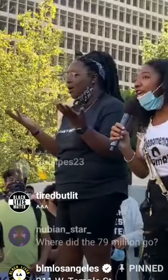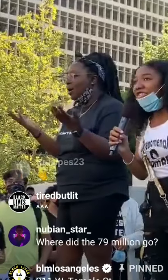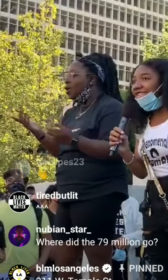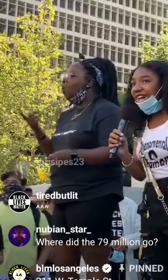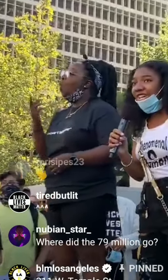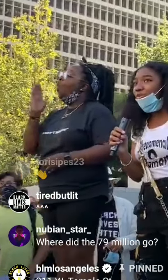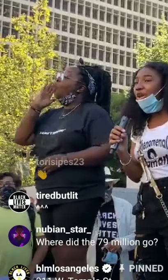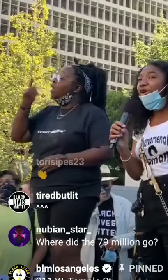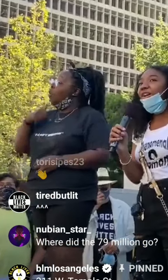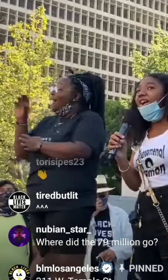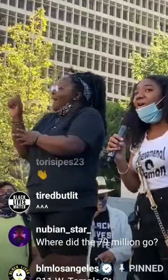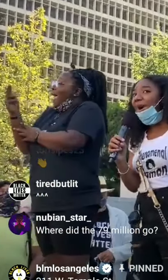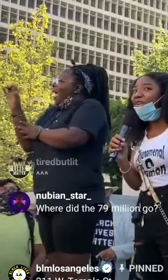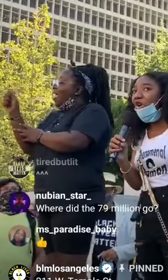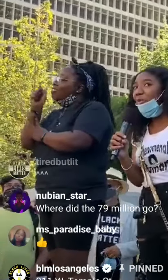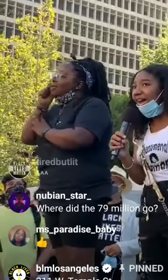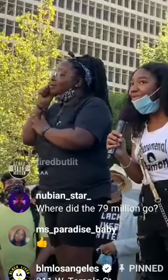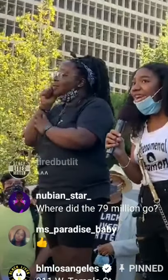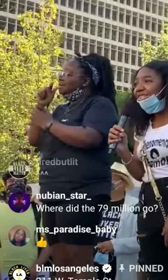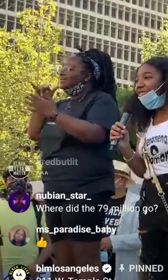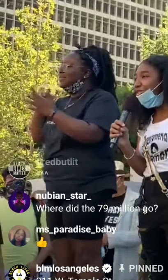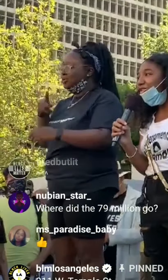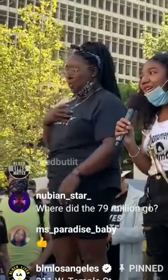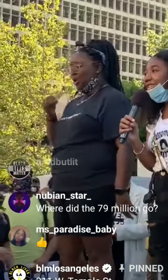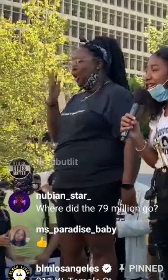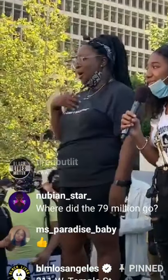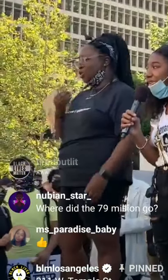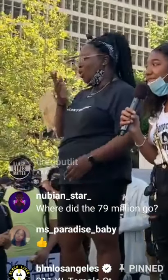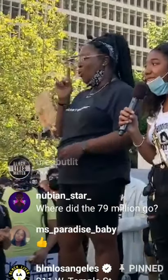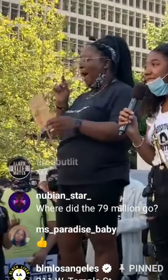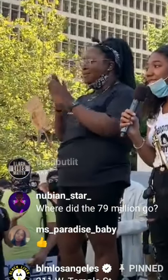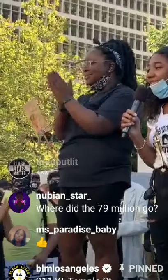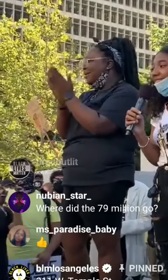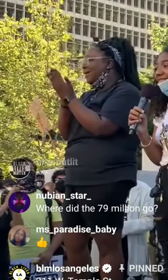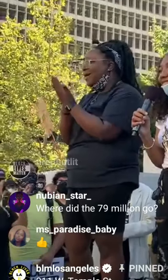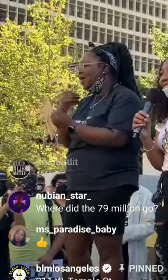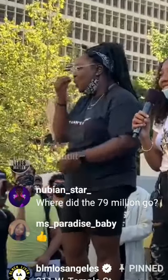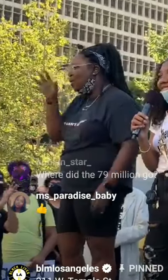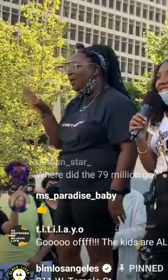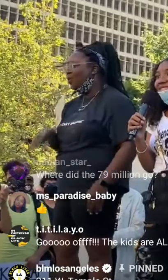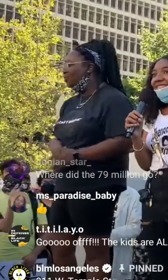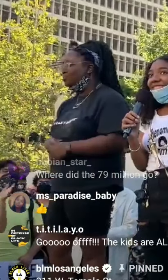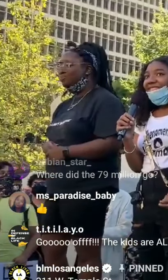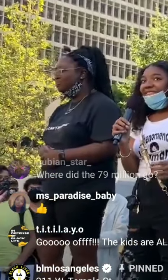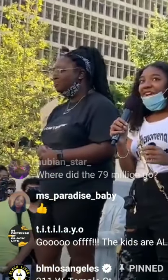We want ethnic studies. We don't care about your white institutionalized textbooks.